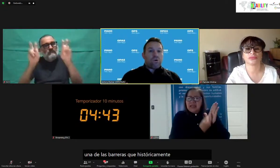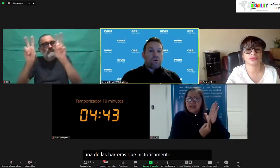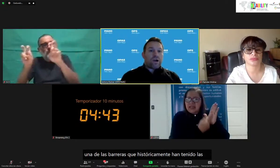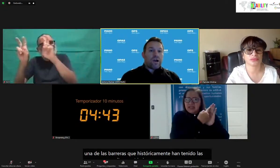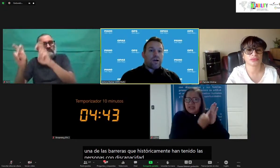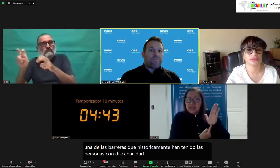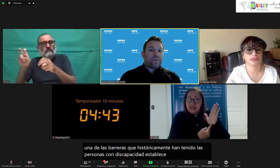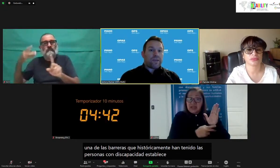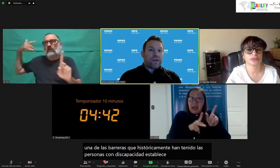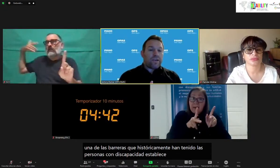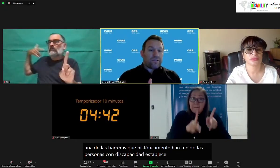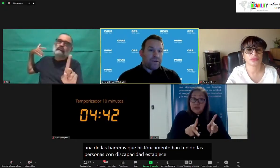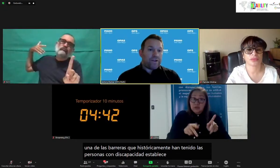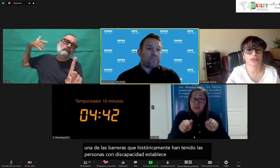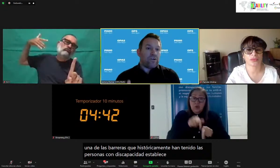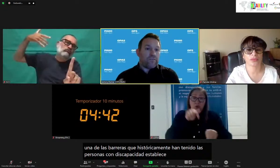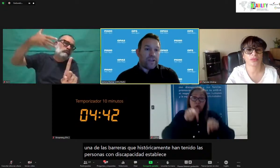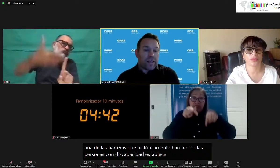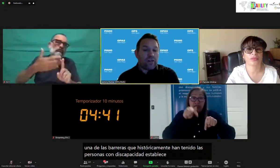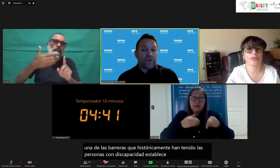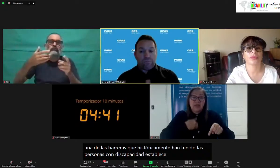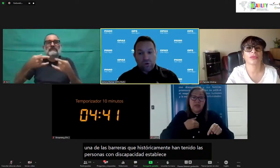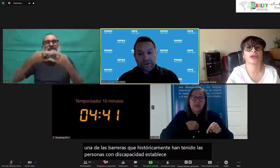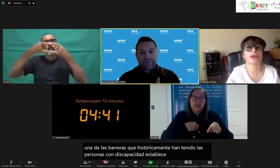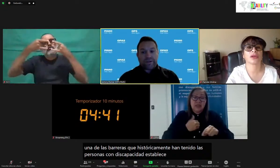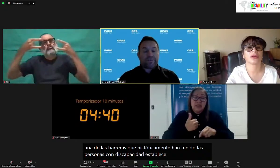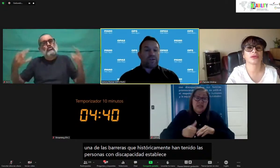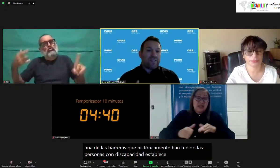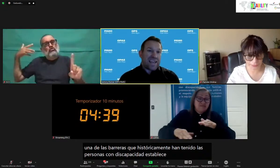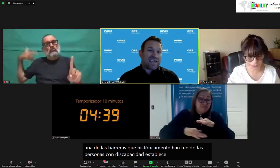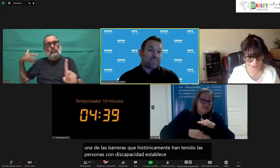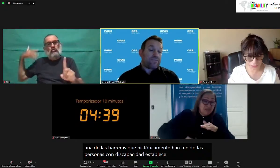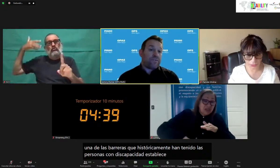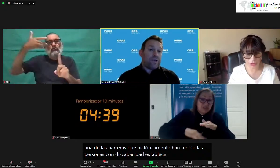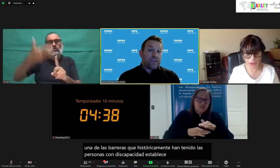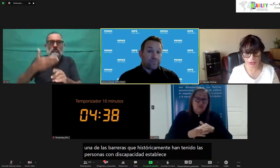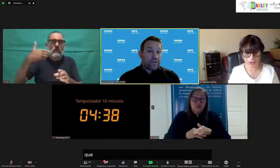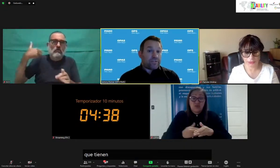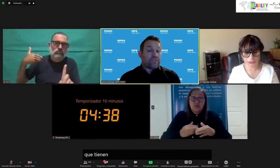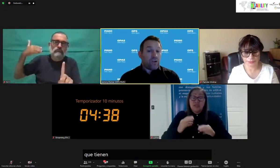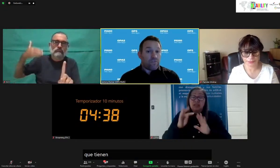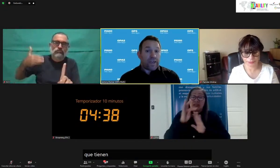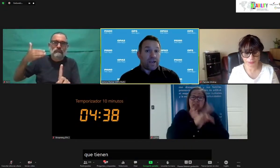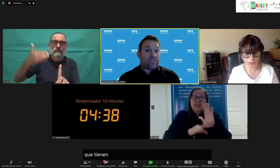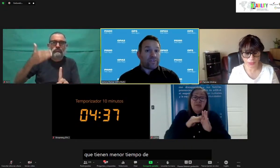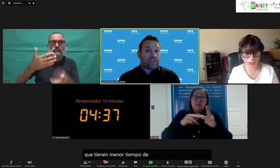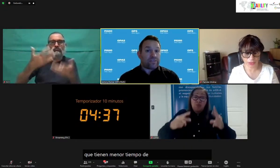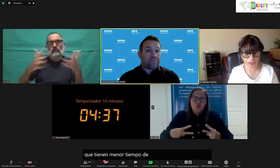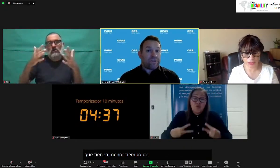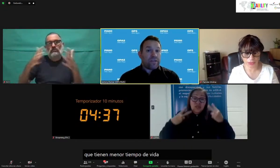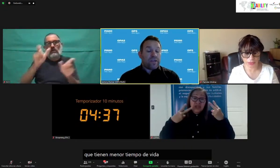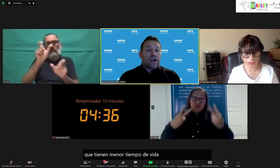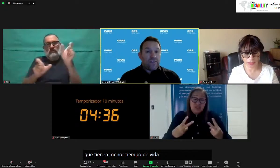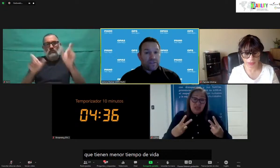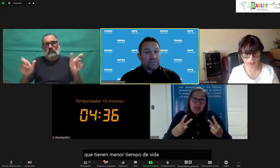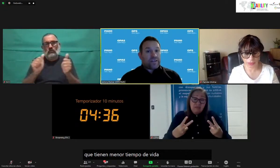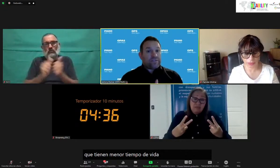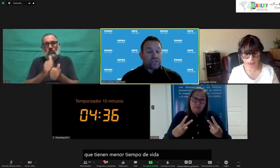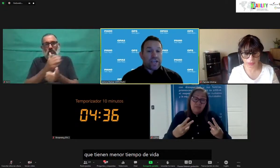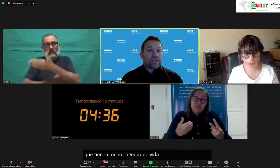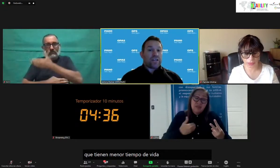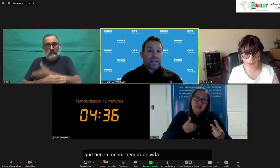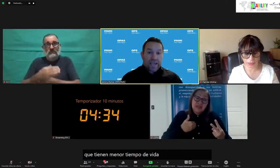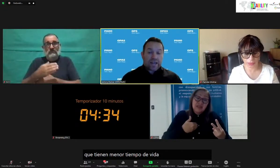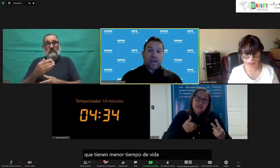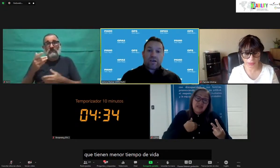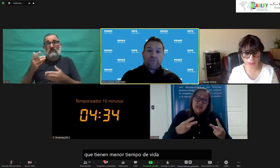more experience of ill health and more experience of negative experiences of the health sector and this needs to